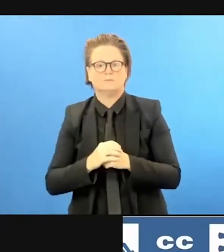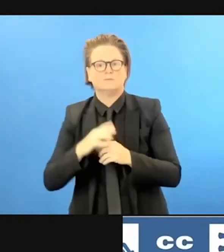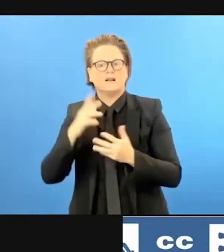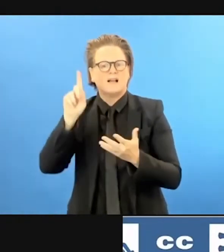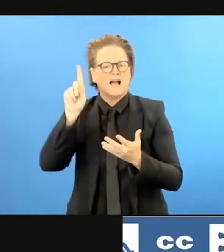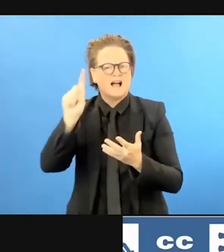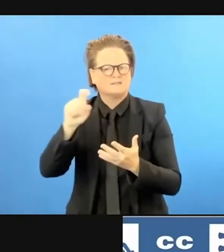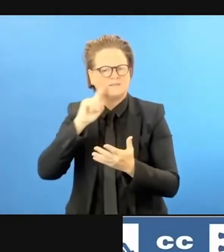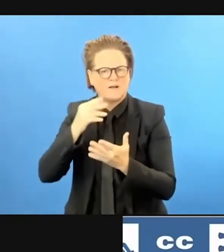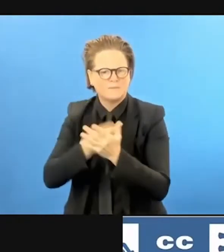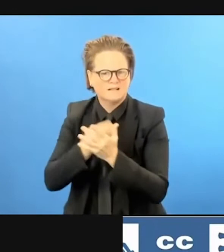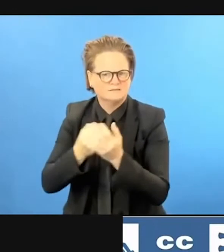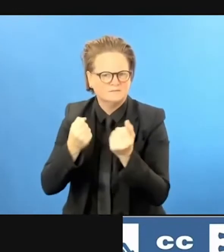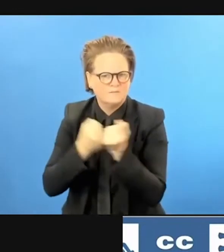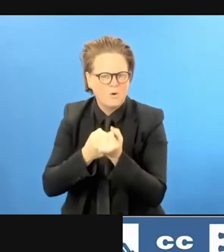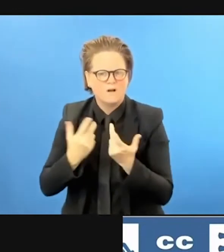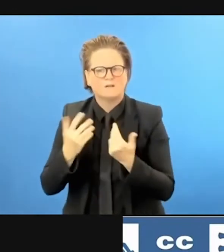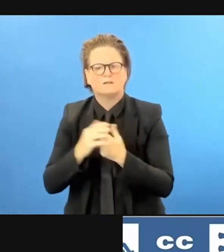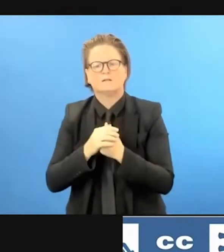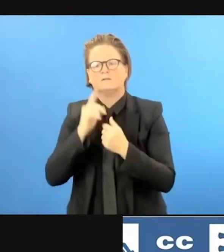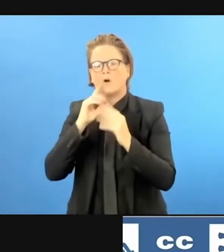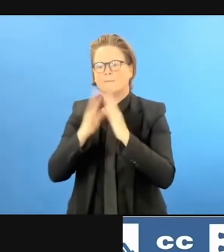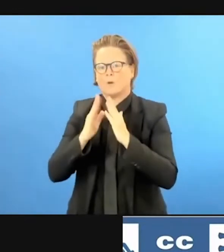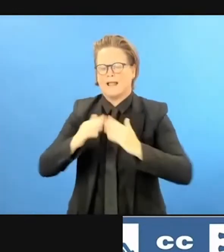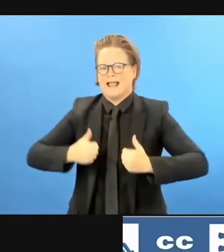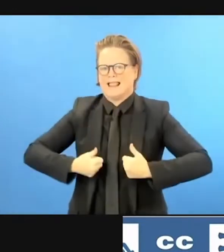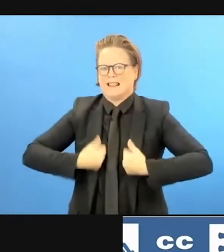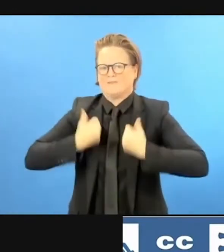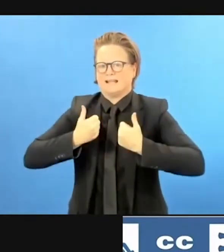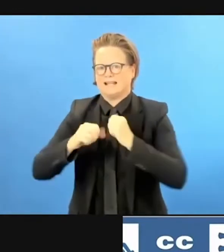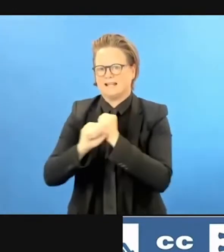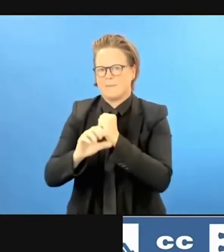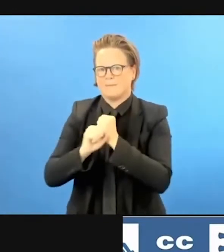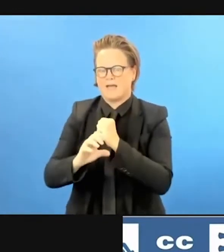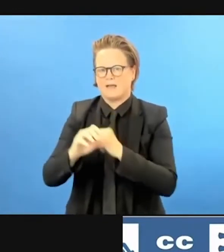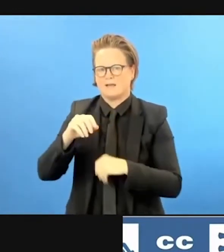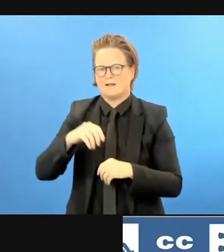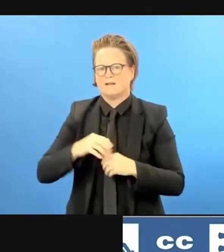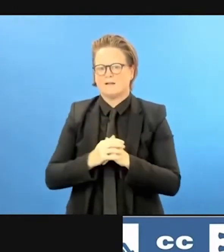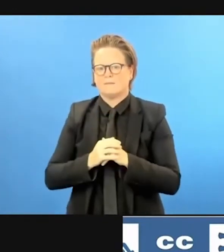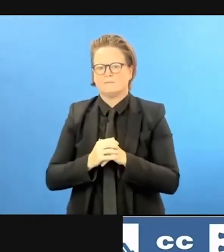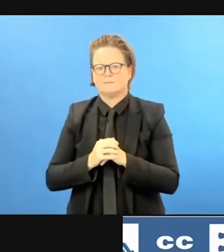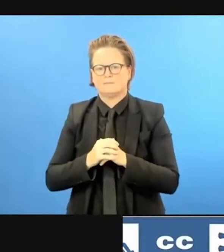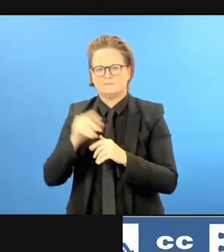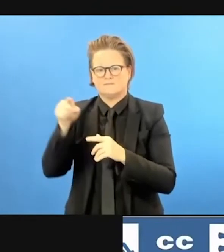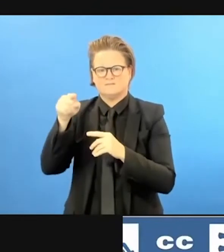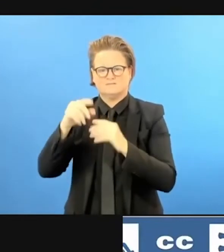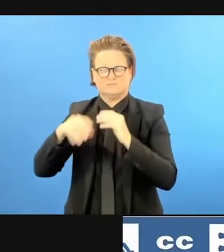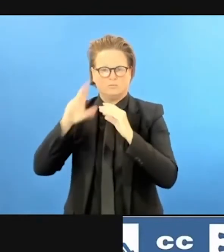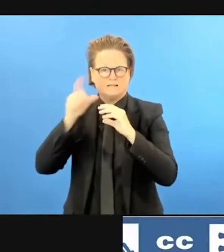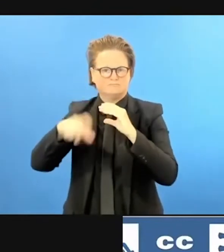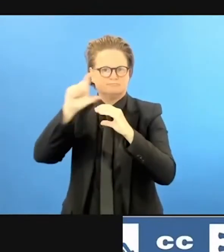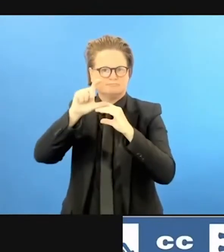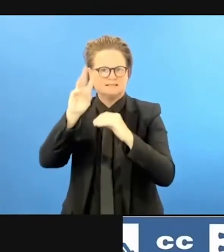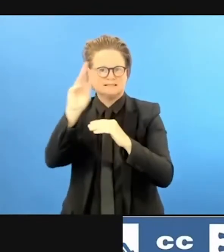and you will then get a $60 stipend added to your card for those trips. So that's another option. I would